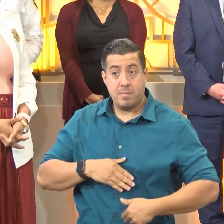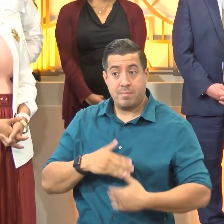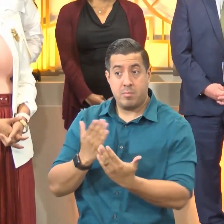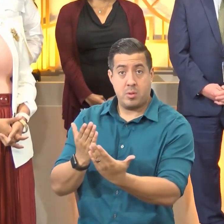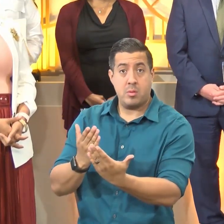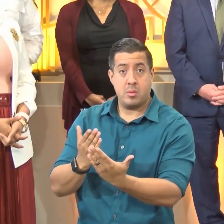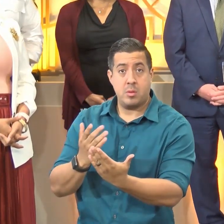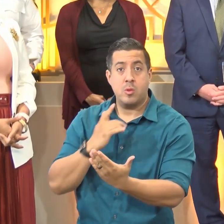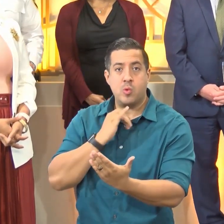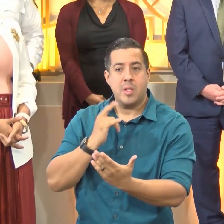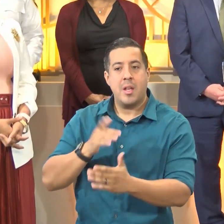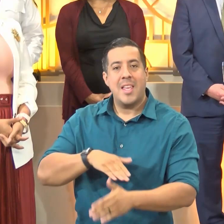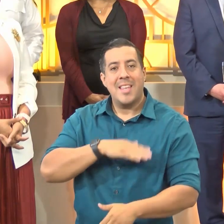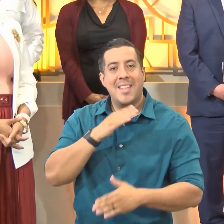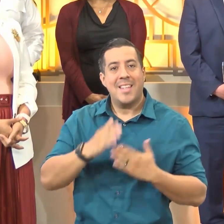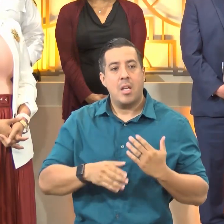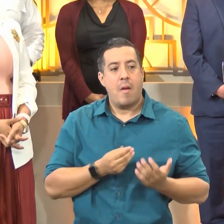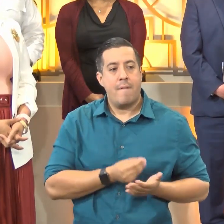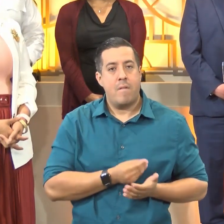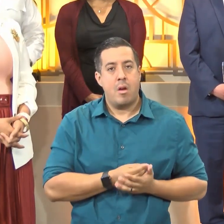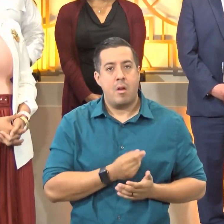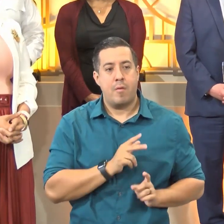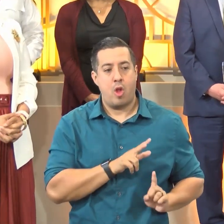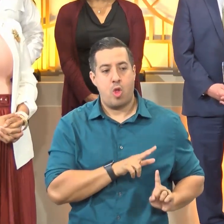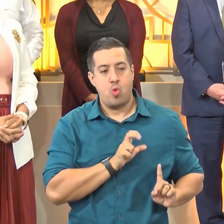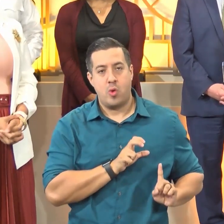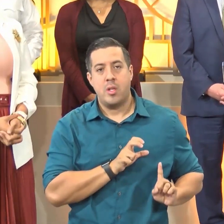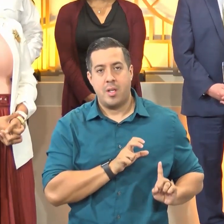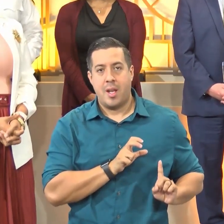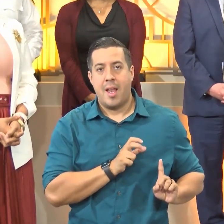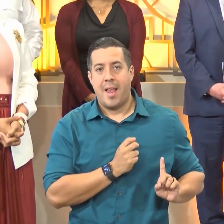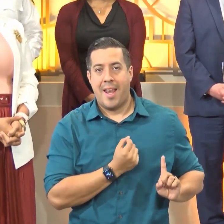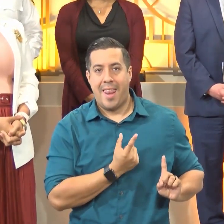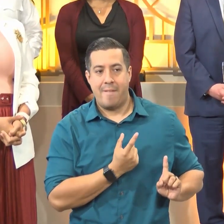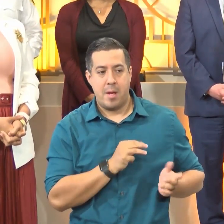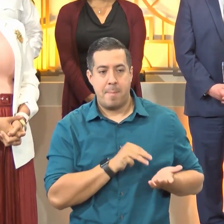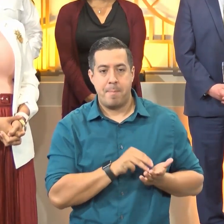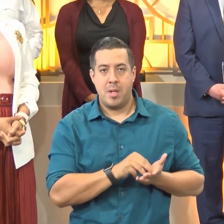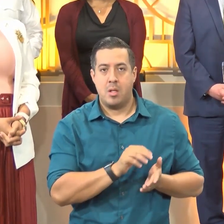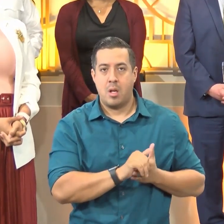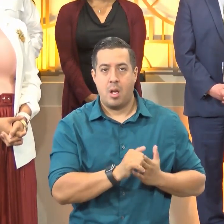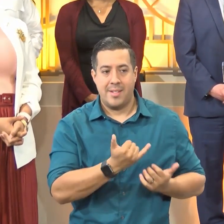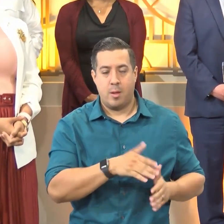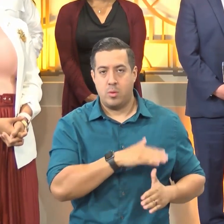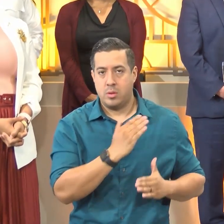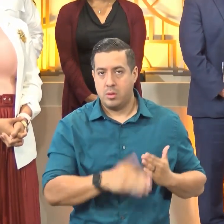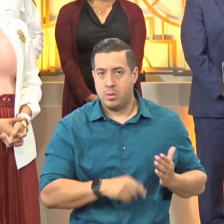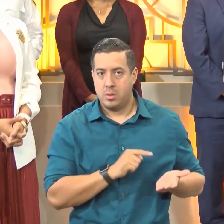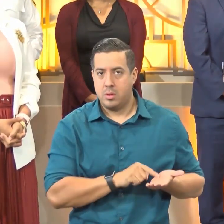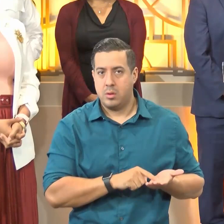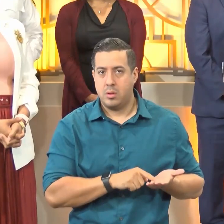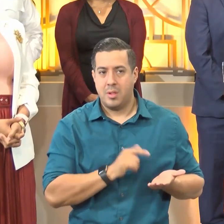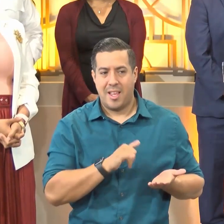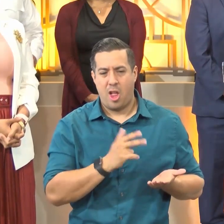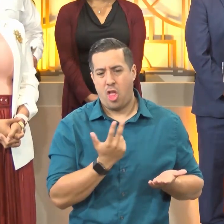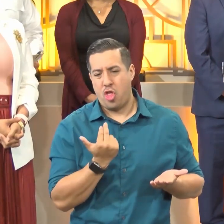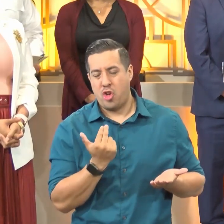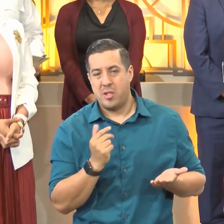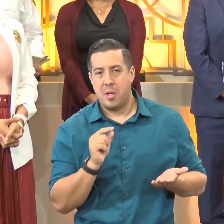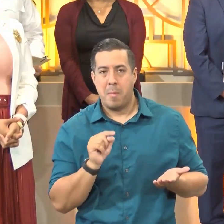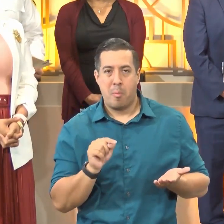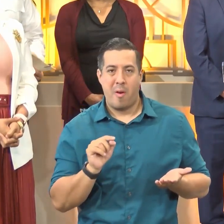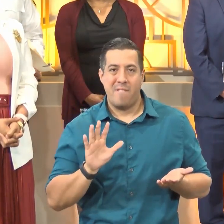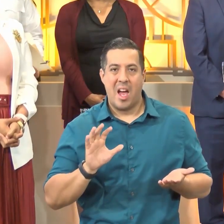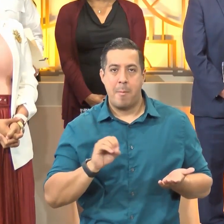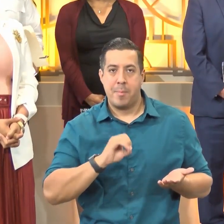includes an ending fund balance of $311 million, which is